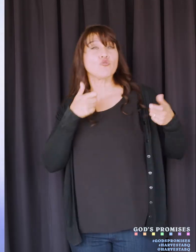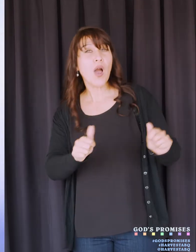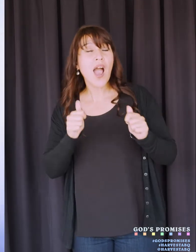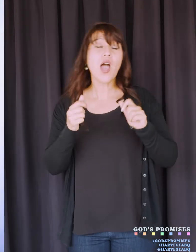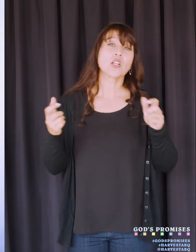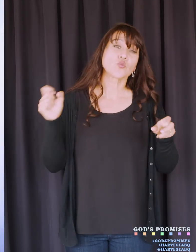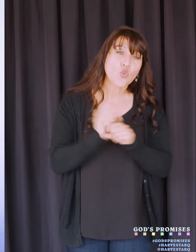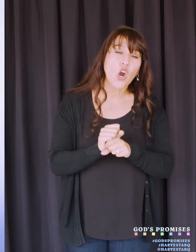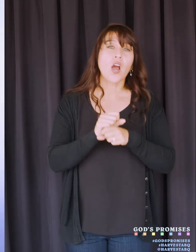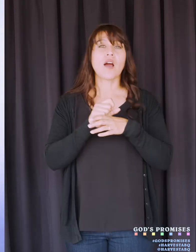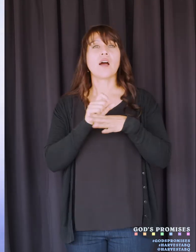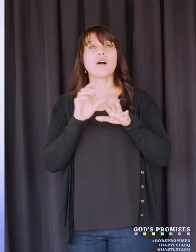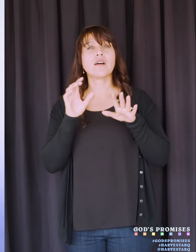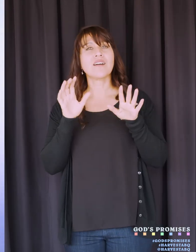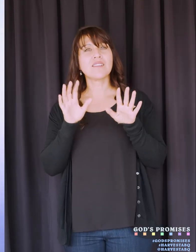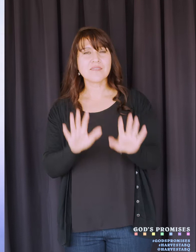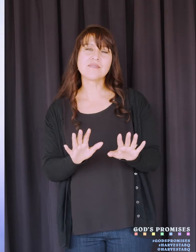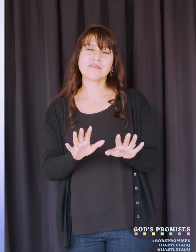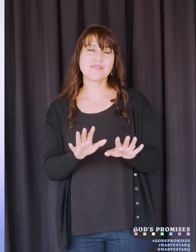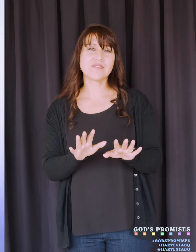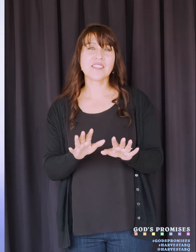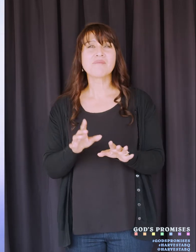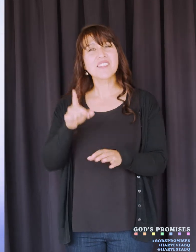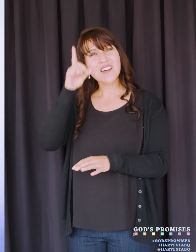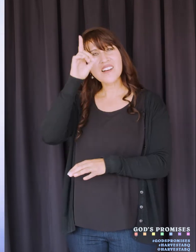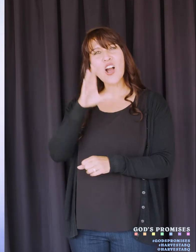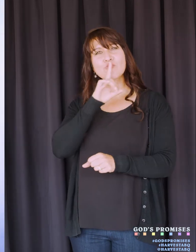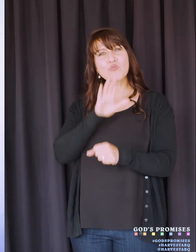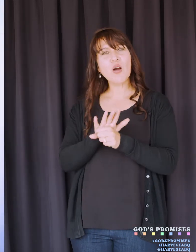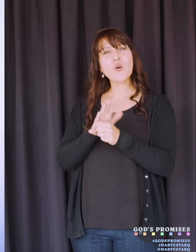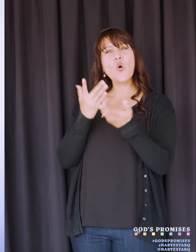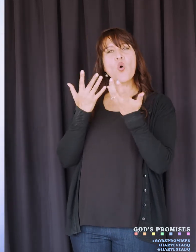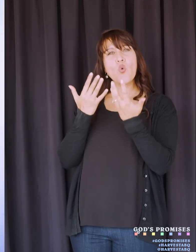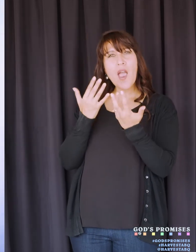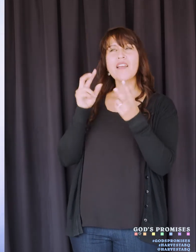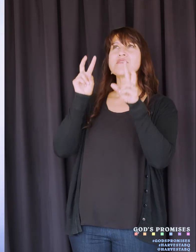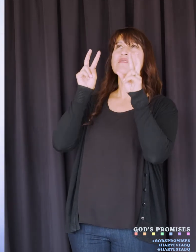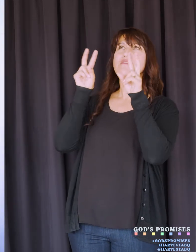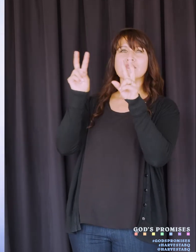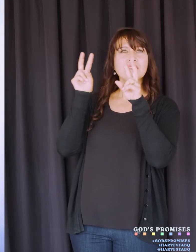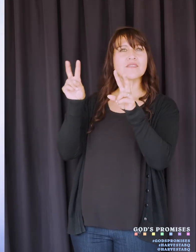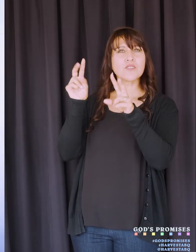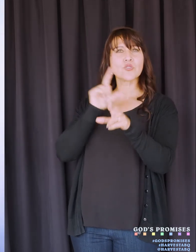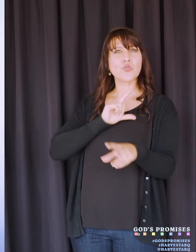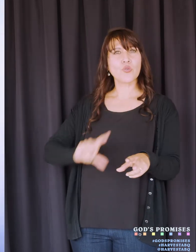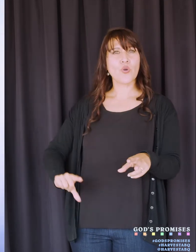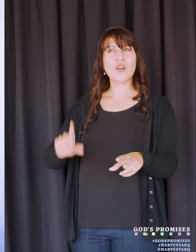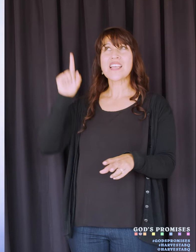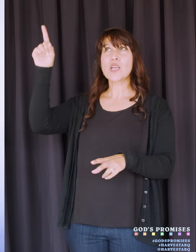try. Let's work. And the promise of God is this: if you wait on the Lord, you'll renew your